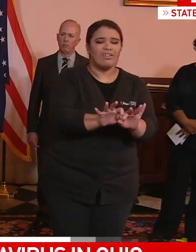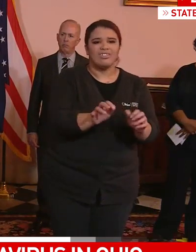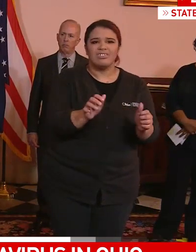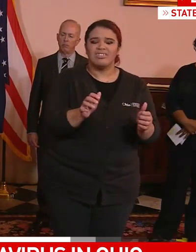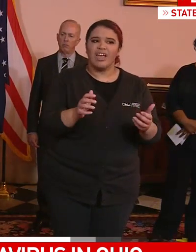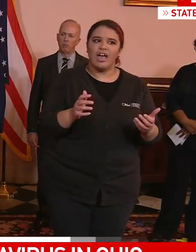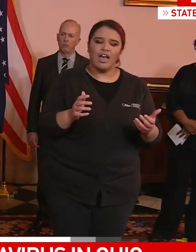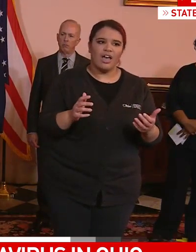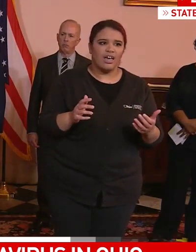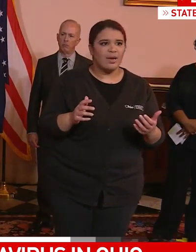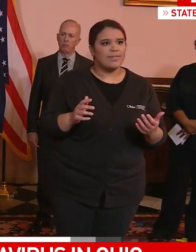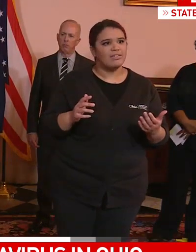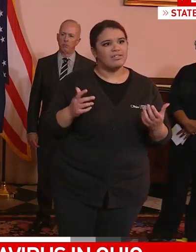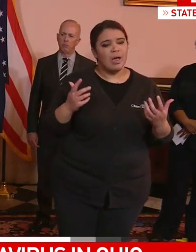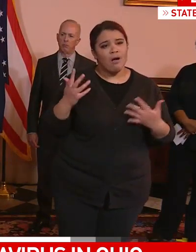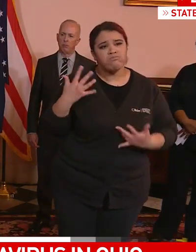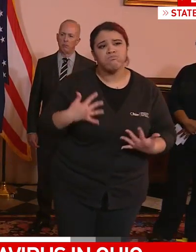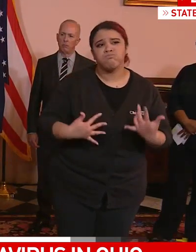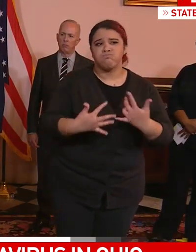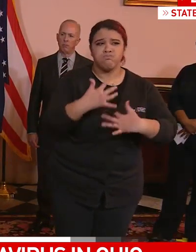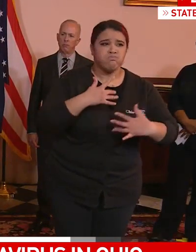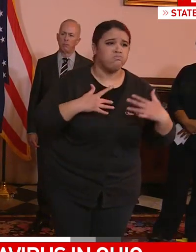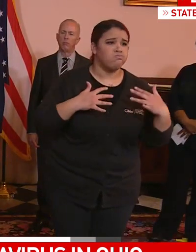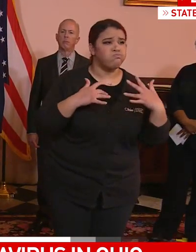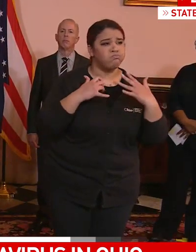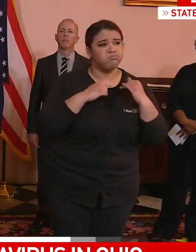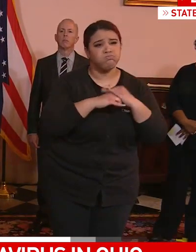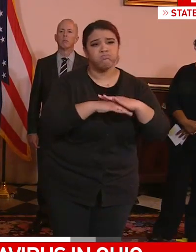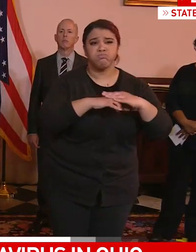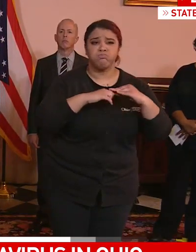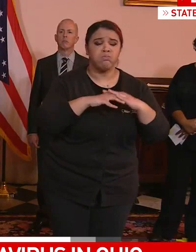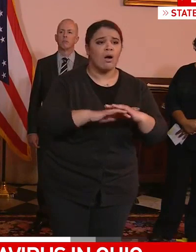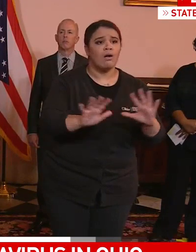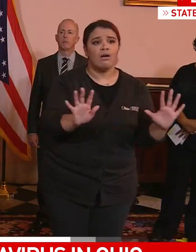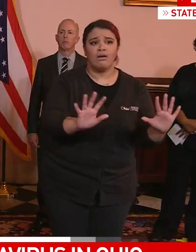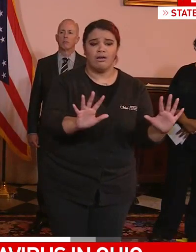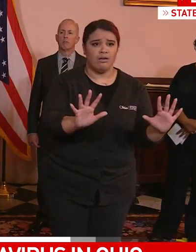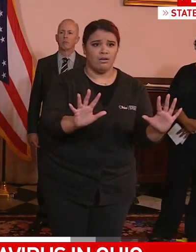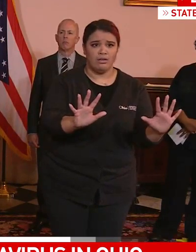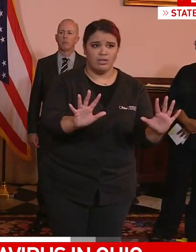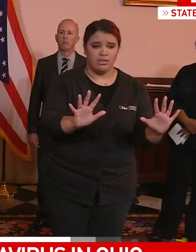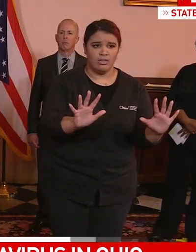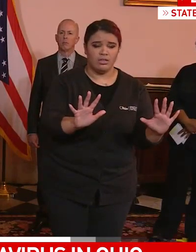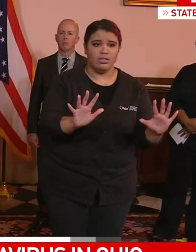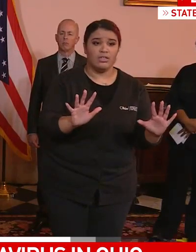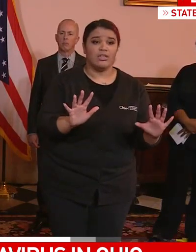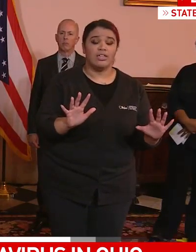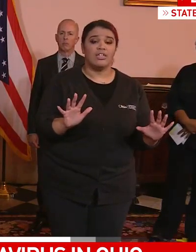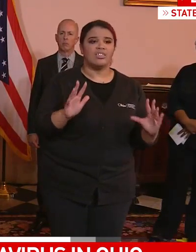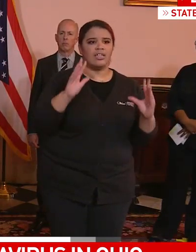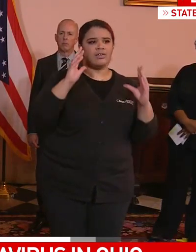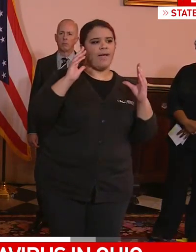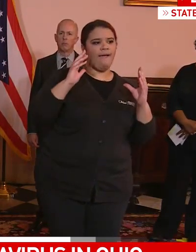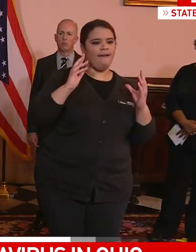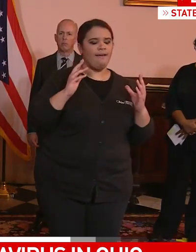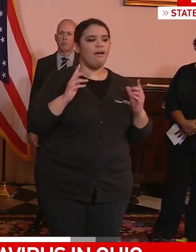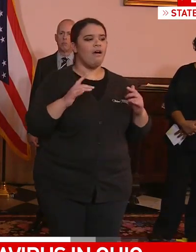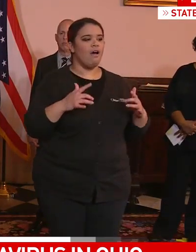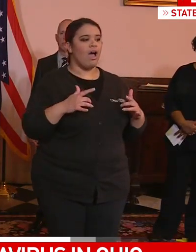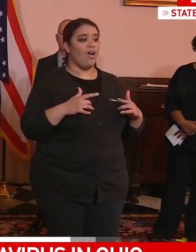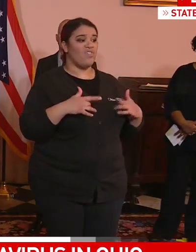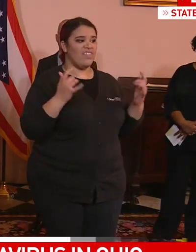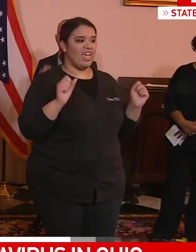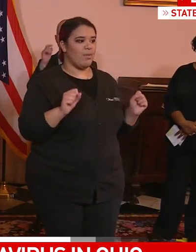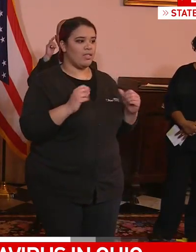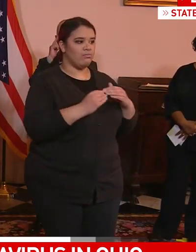away from each other as much as we can, and don't do things that put us at risk, and don't do things